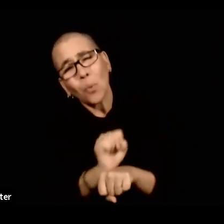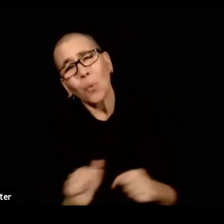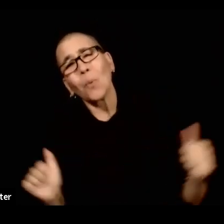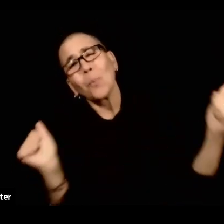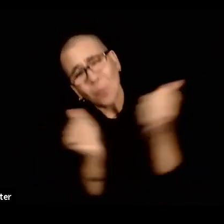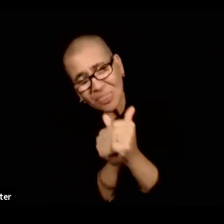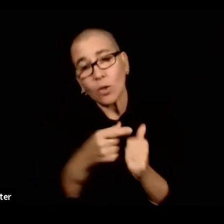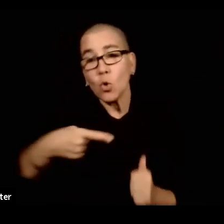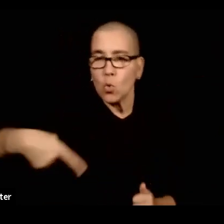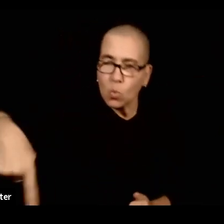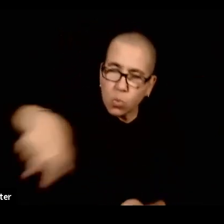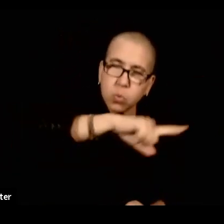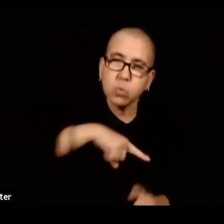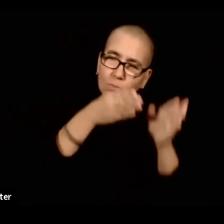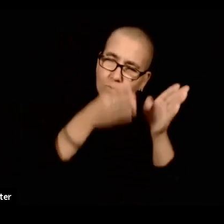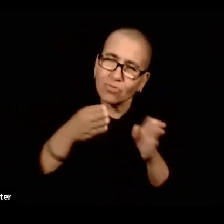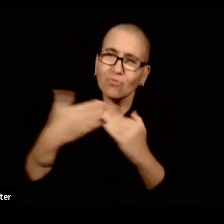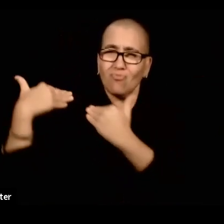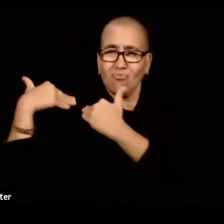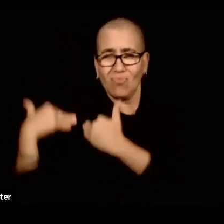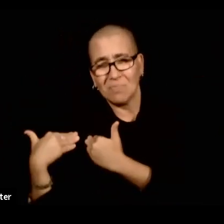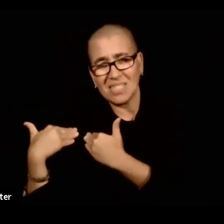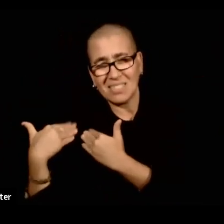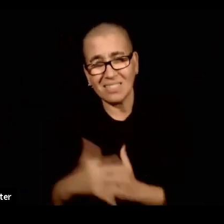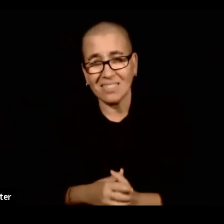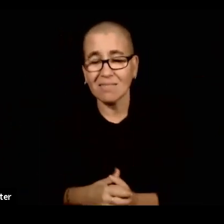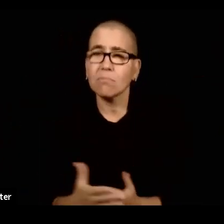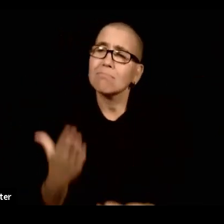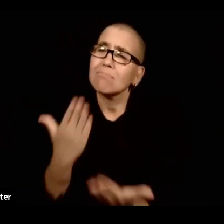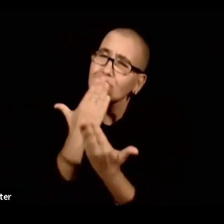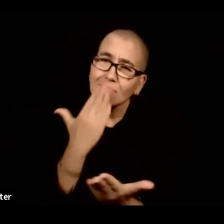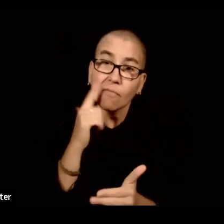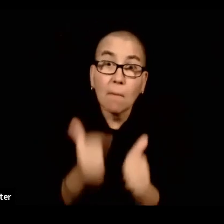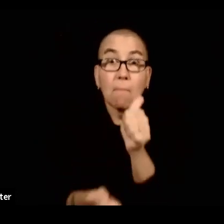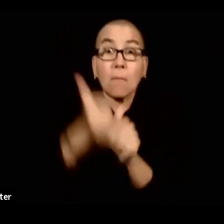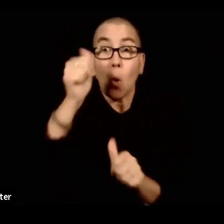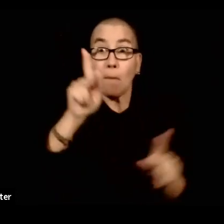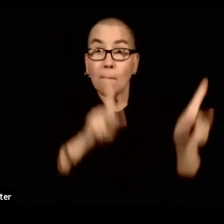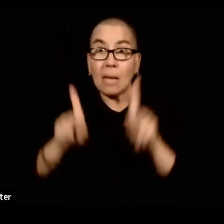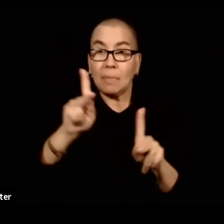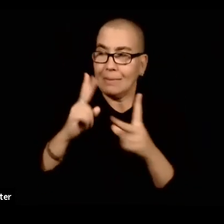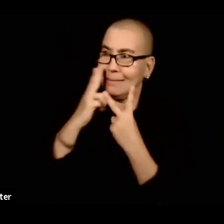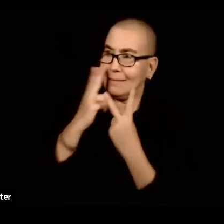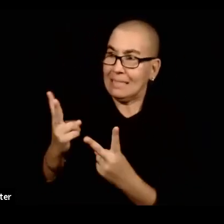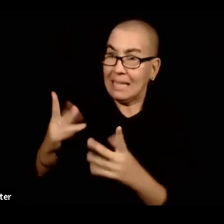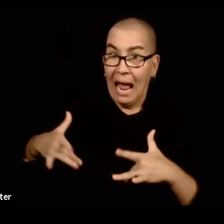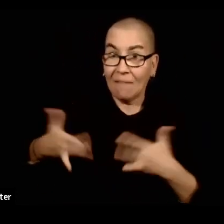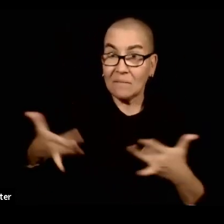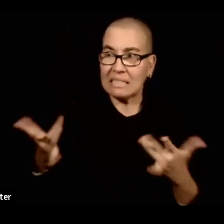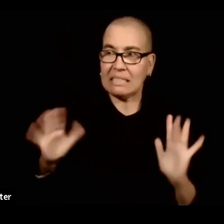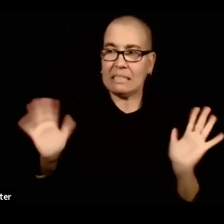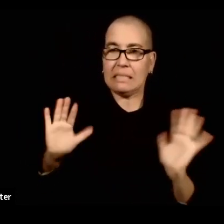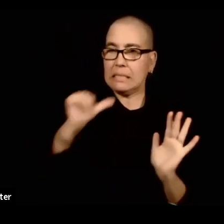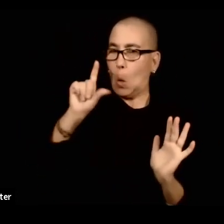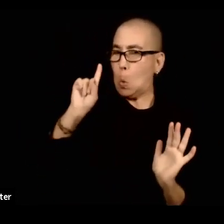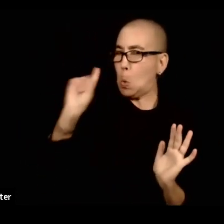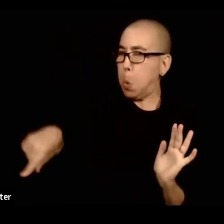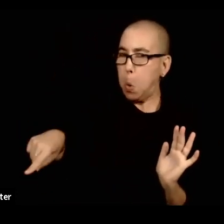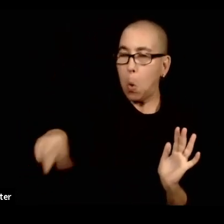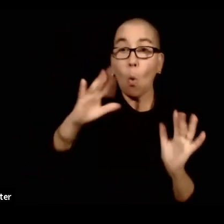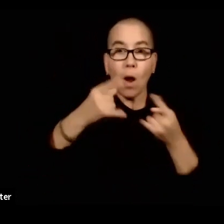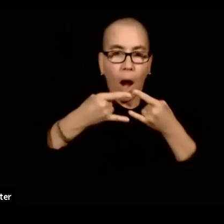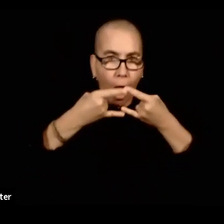great majority of people who are doing just that and paying close attention to social distancing and mask wearing, avoiding